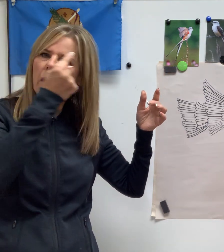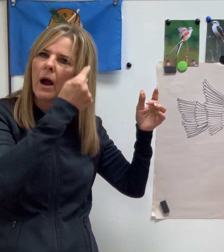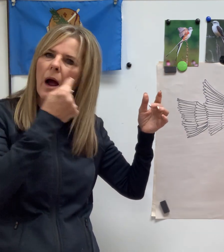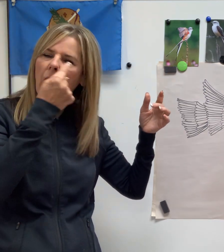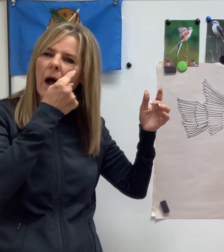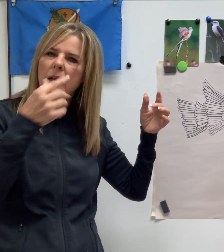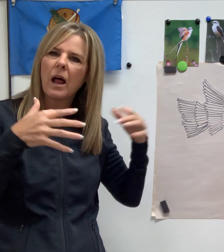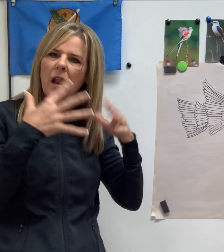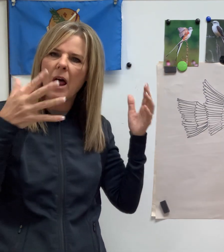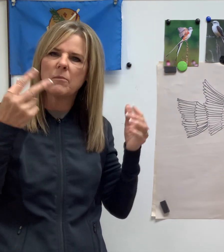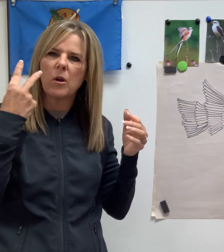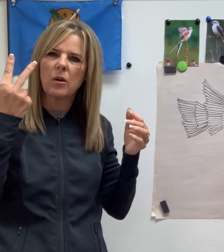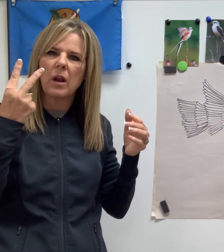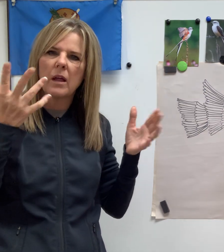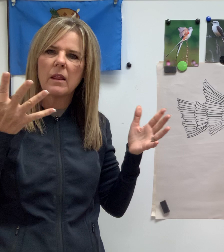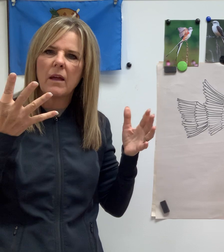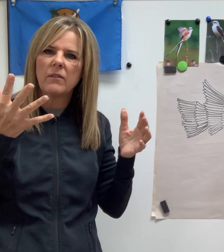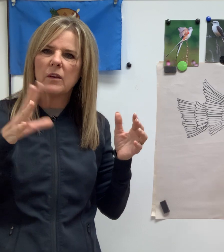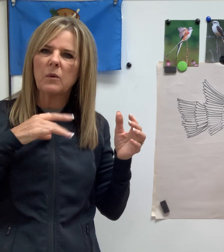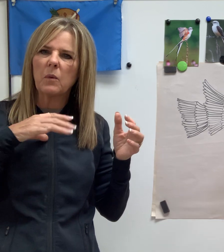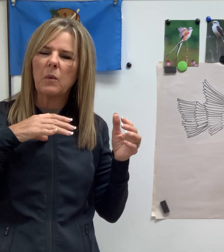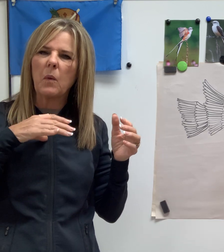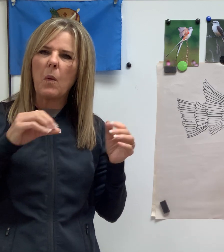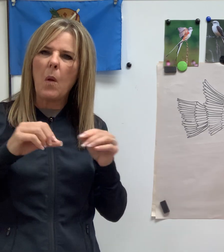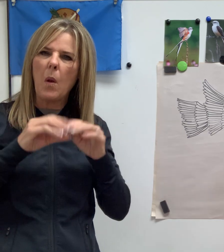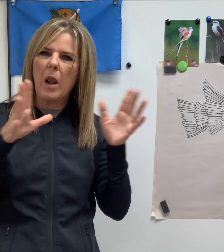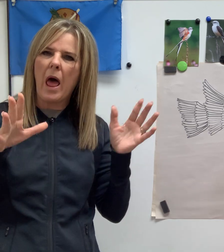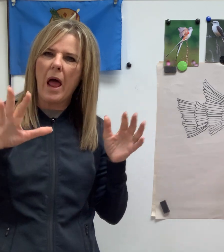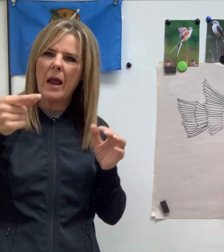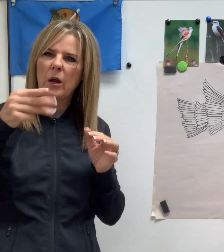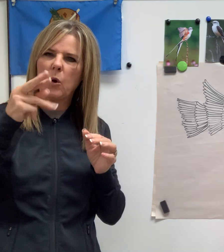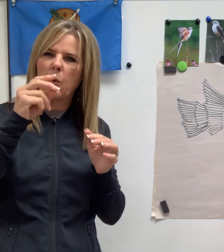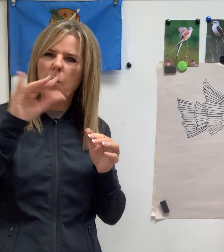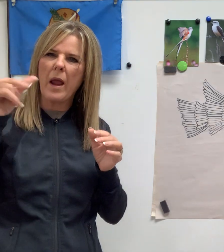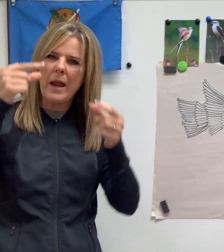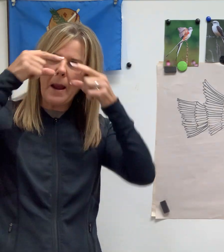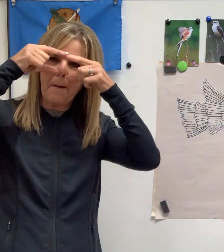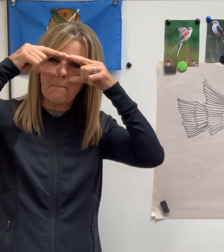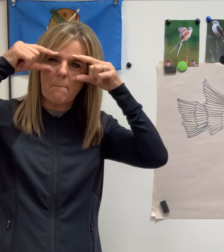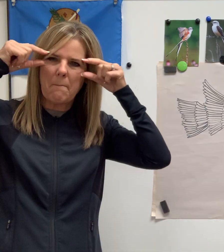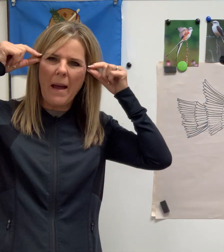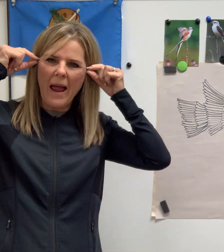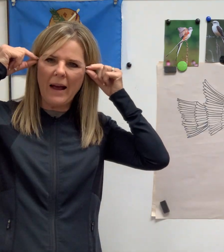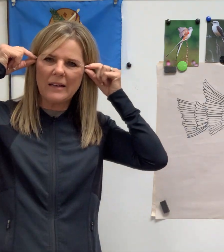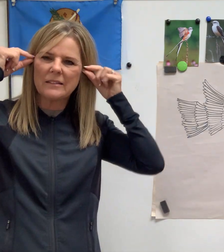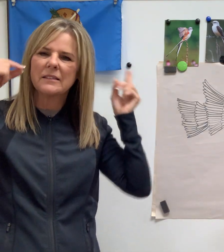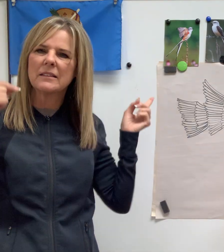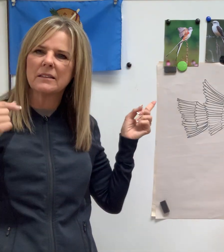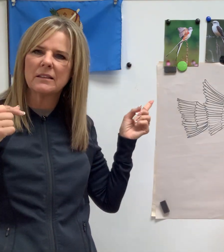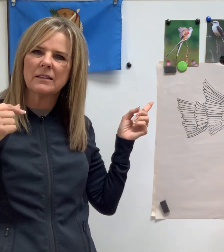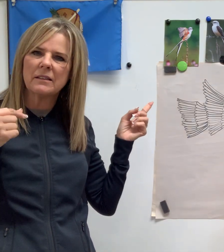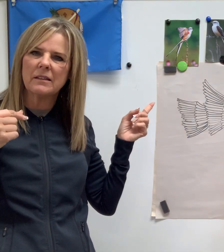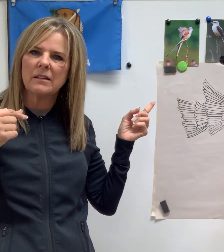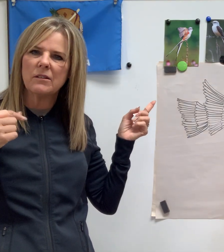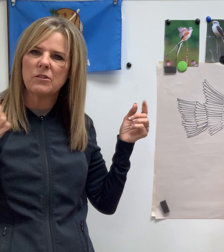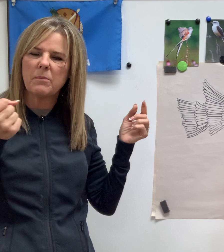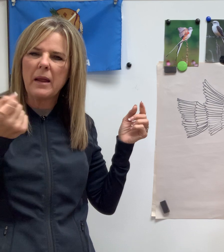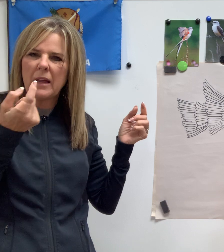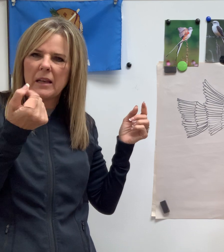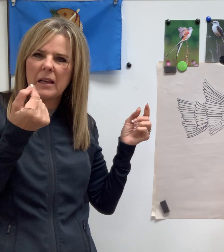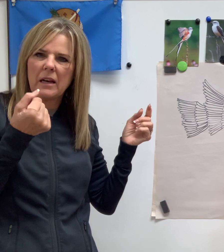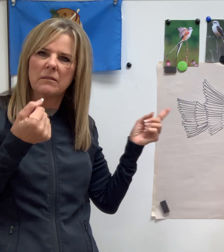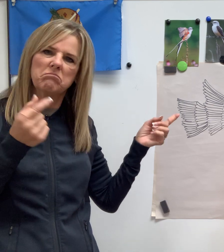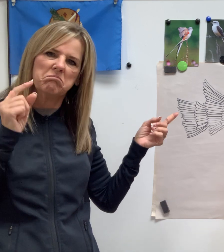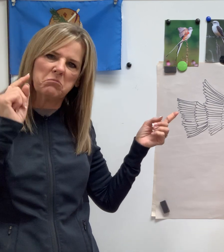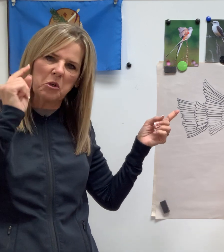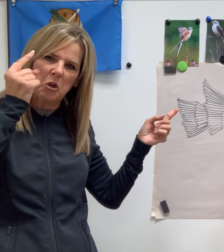of them look like they almost have this sort of cool light gray mask around their eye. So go ahead and just make a little